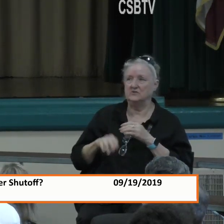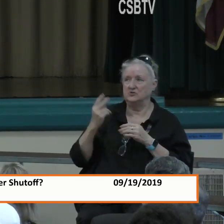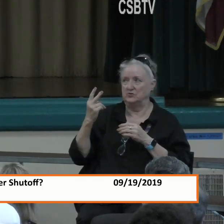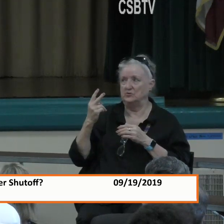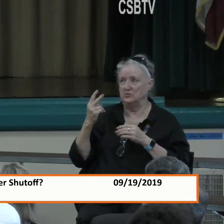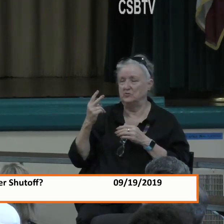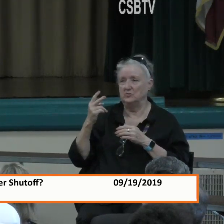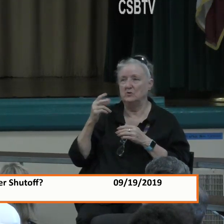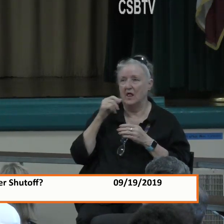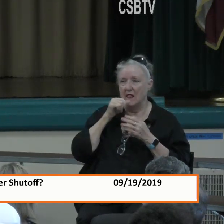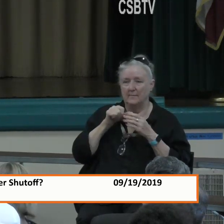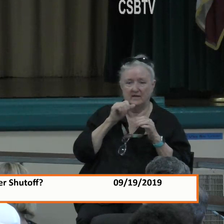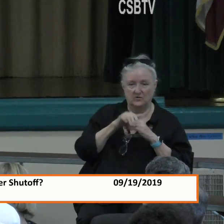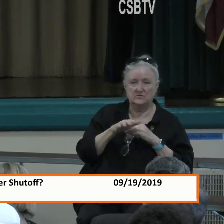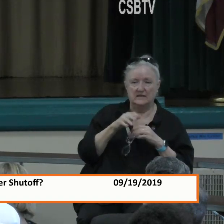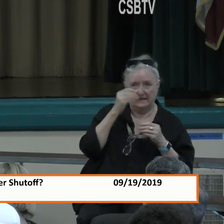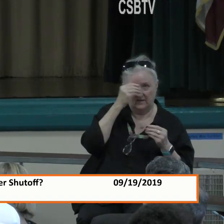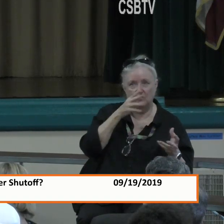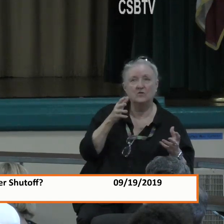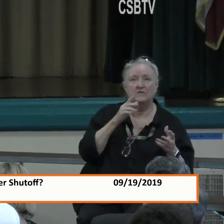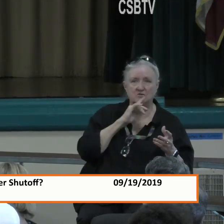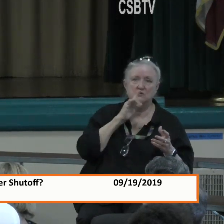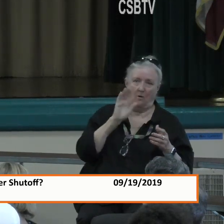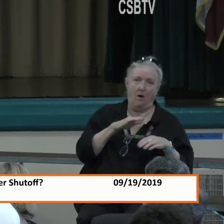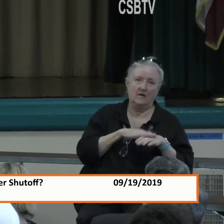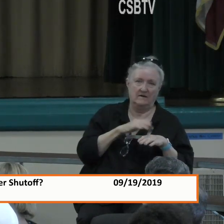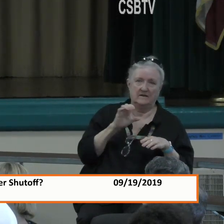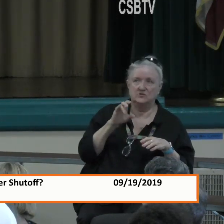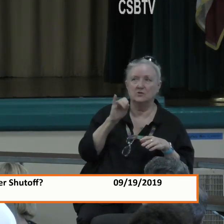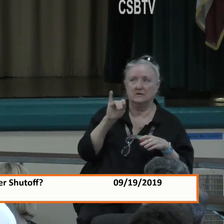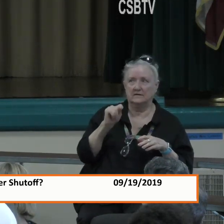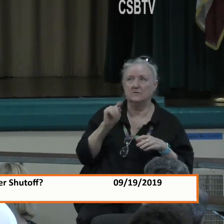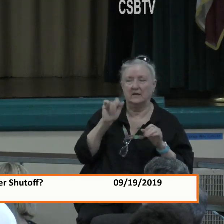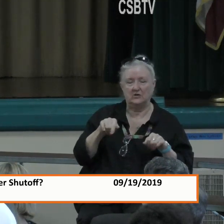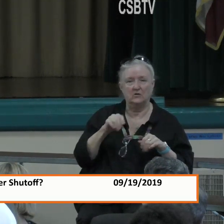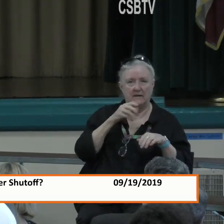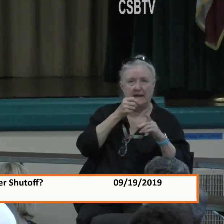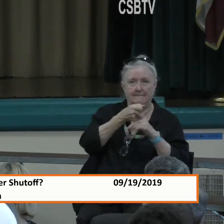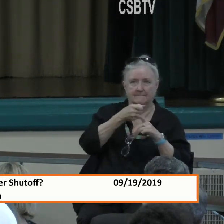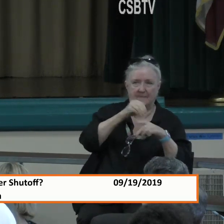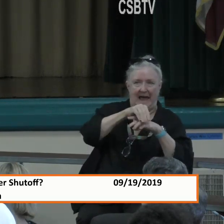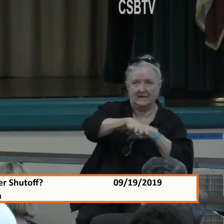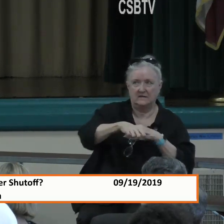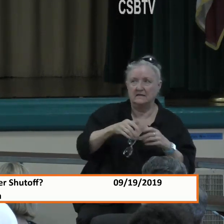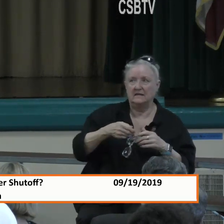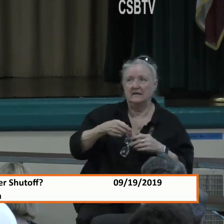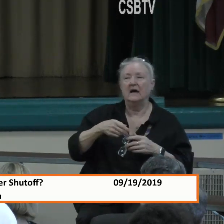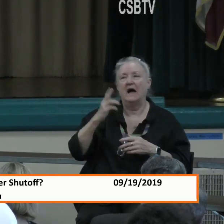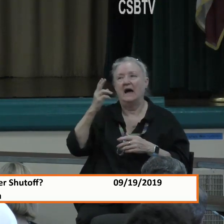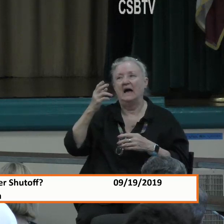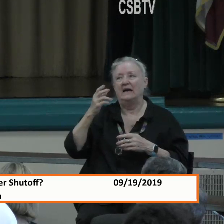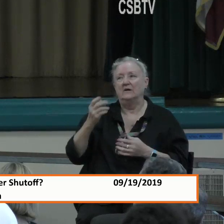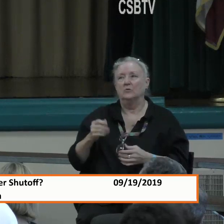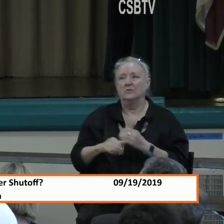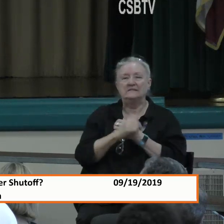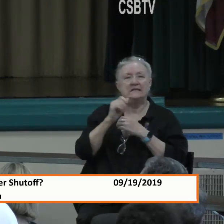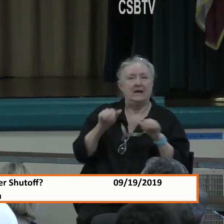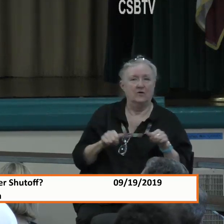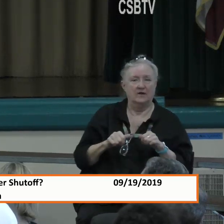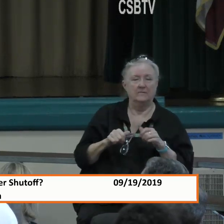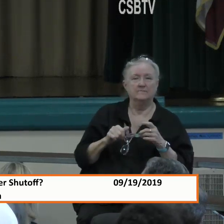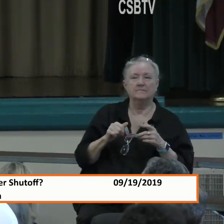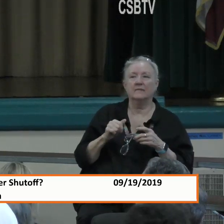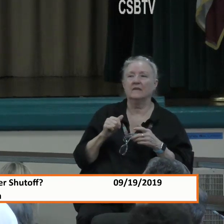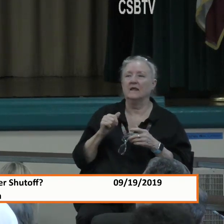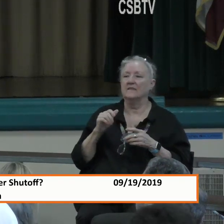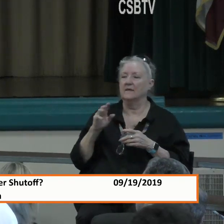know that you indeed live on a circuit that could be impacted by PSPS in a high fire risk area. The maps,